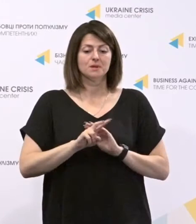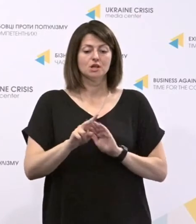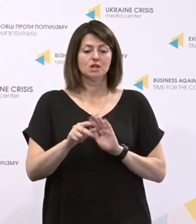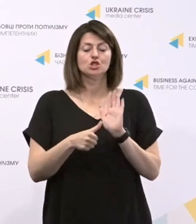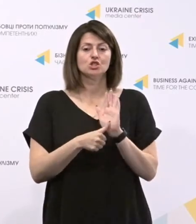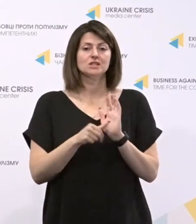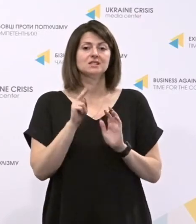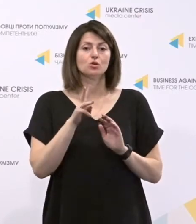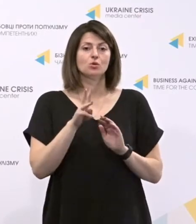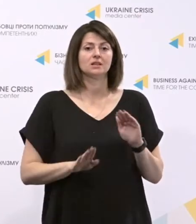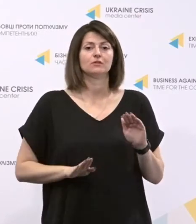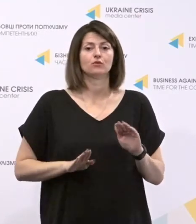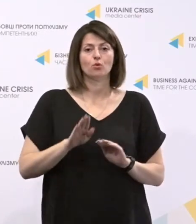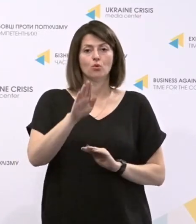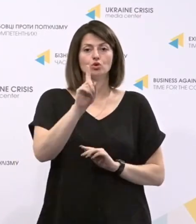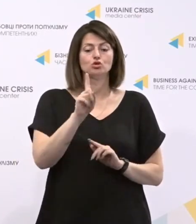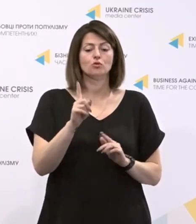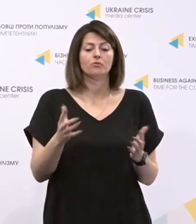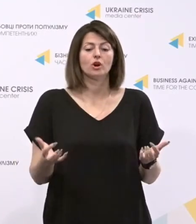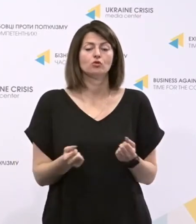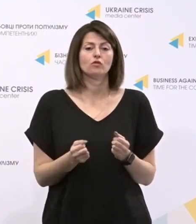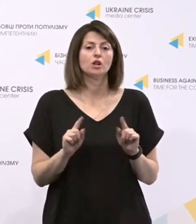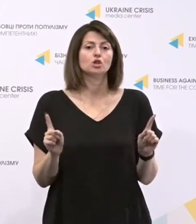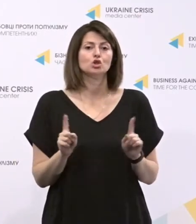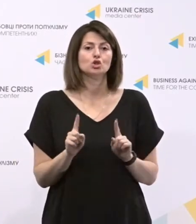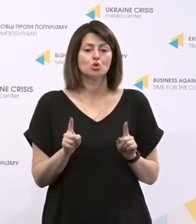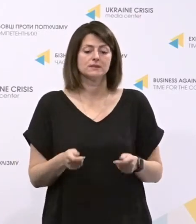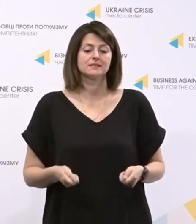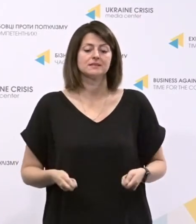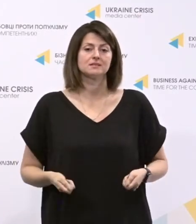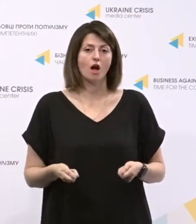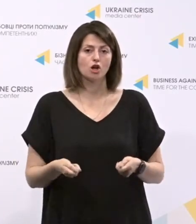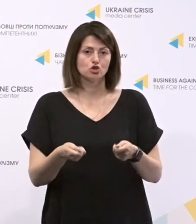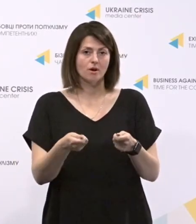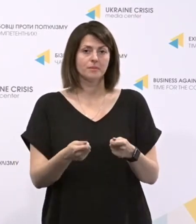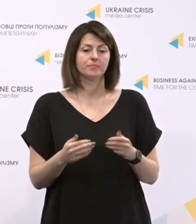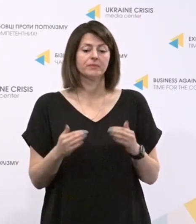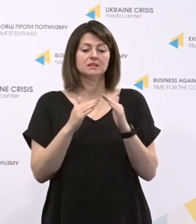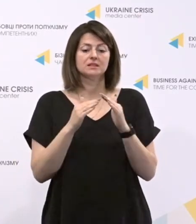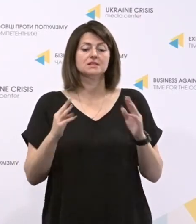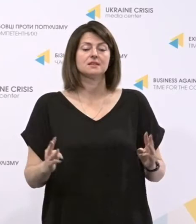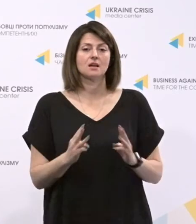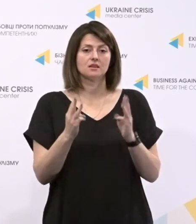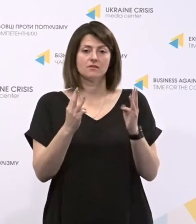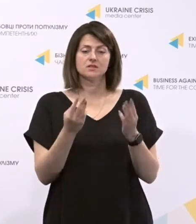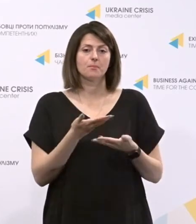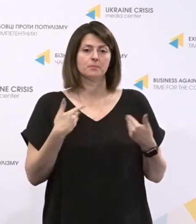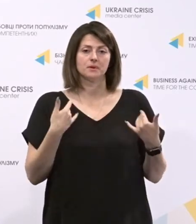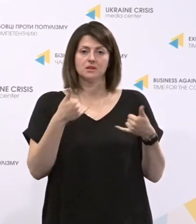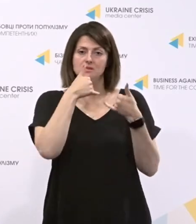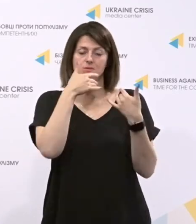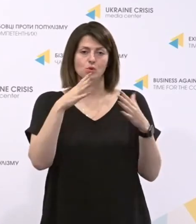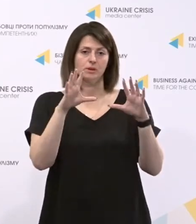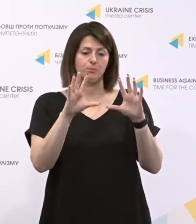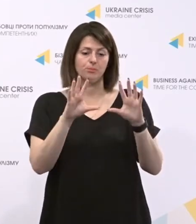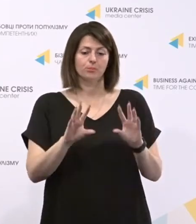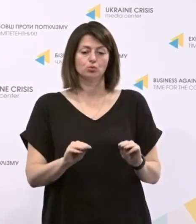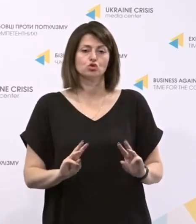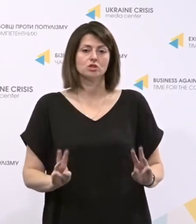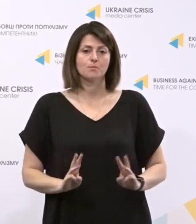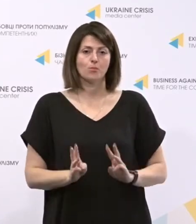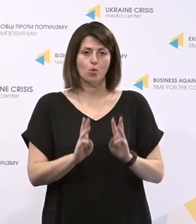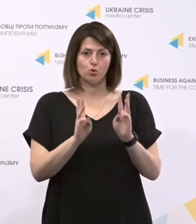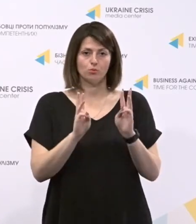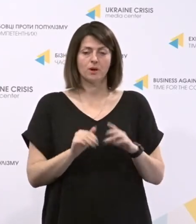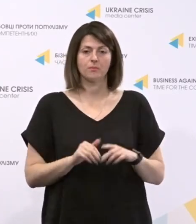least something. My house went ablaze and we could not put out the fire. I